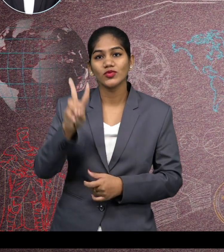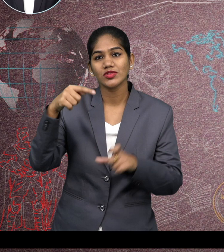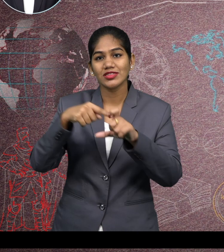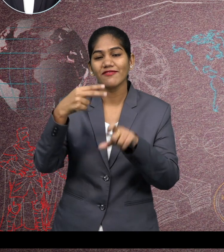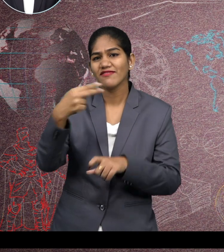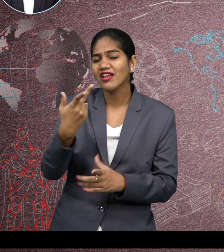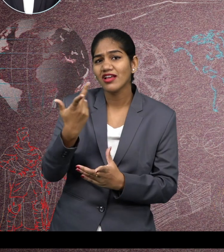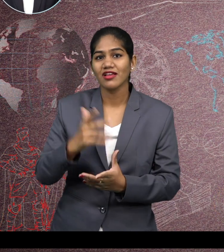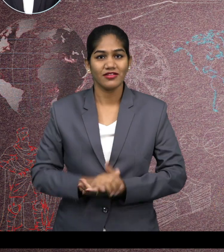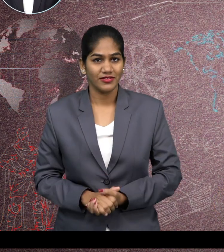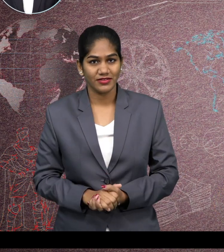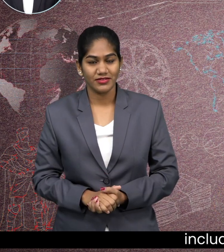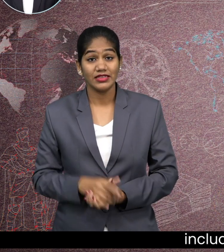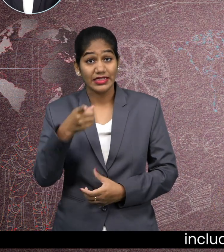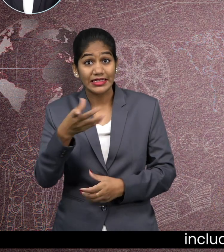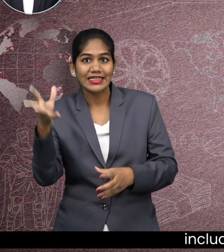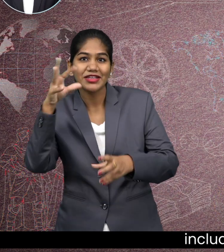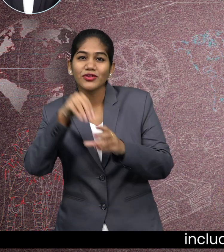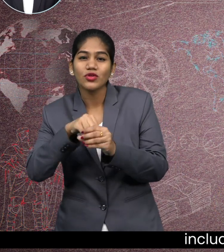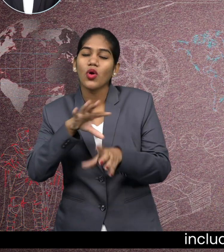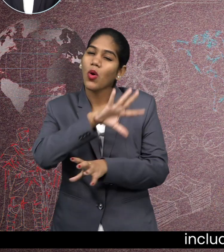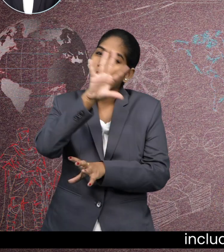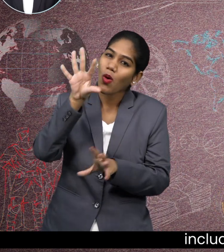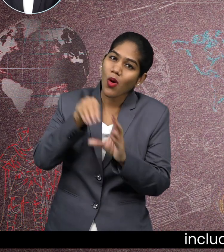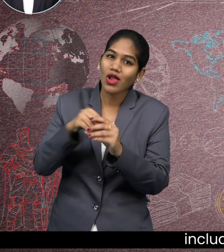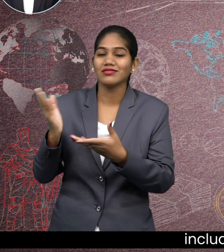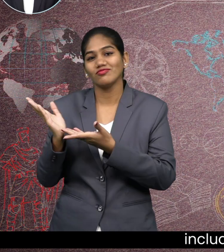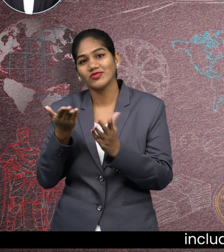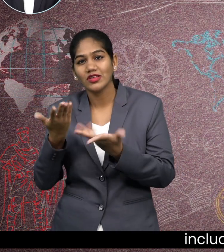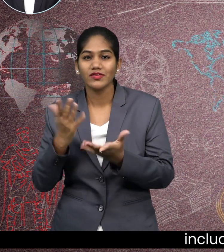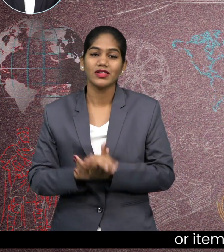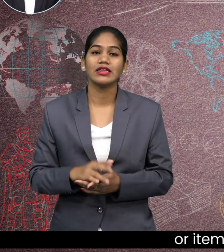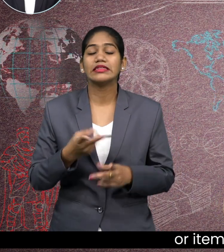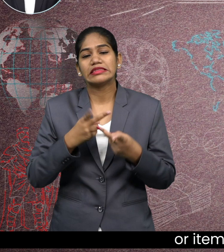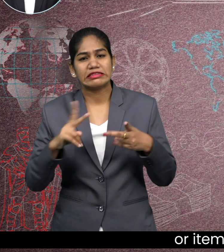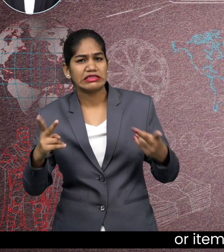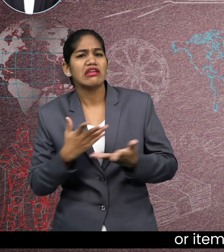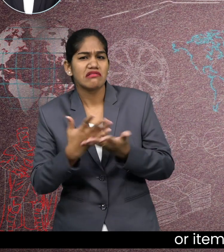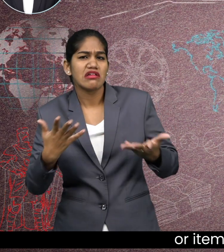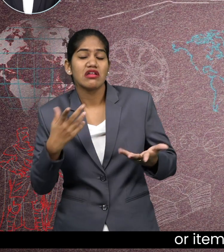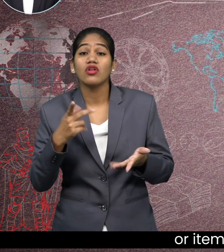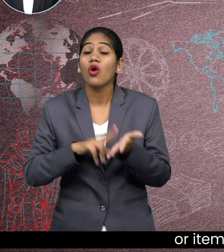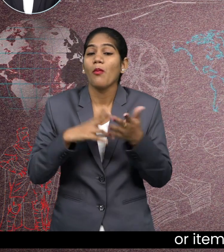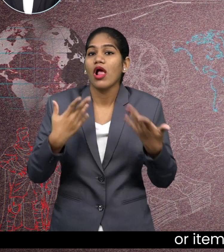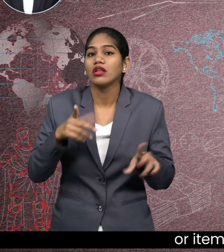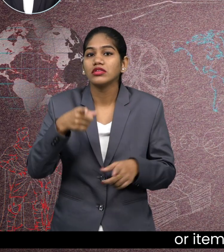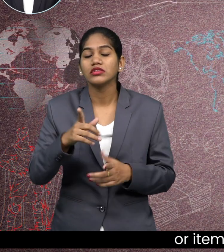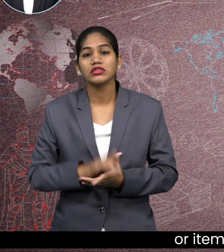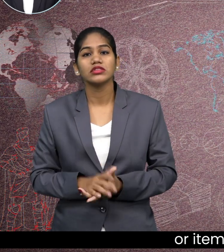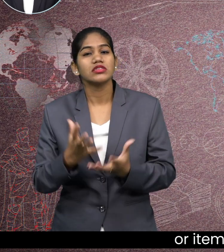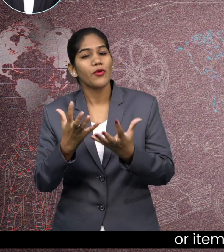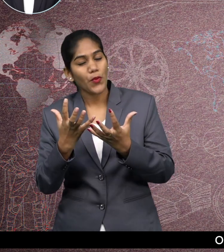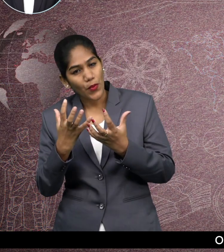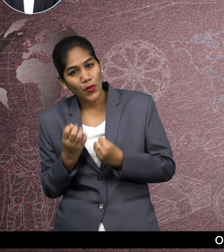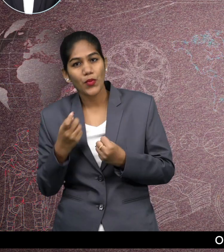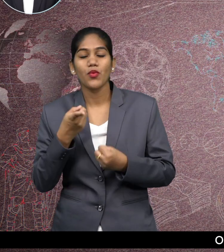Inclusive, including all the services or items normally expected